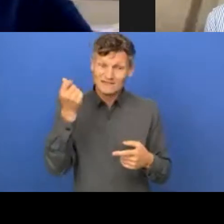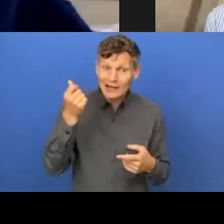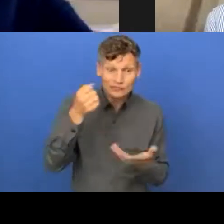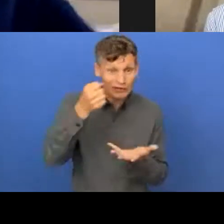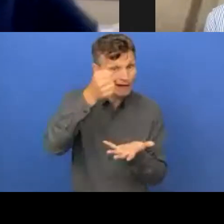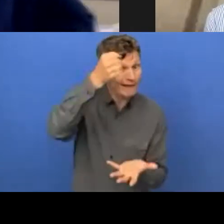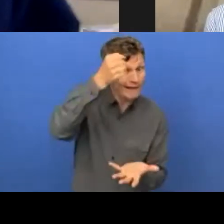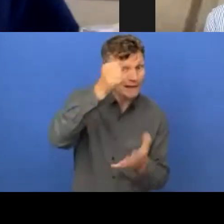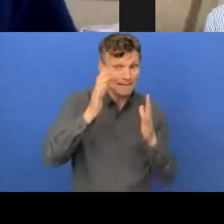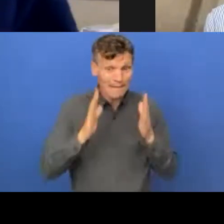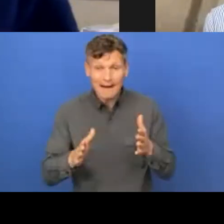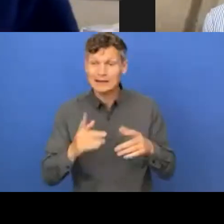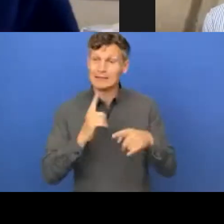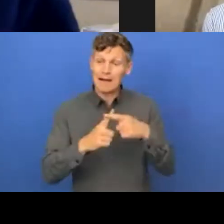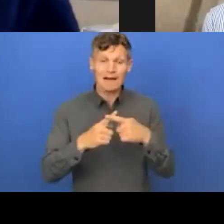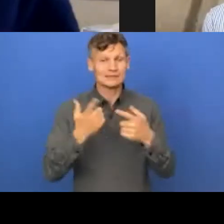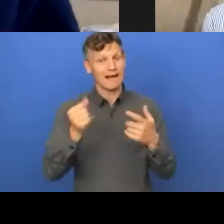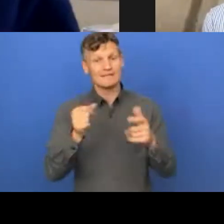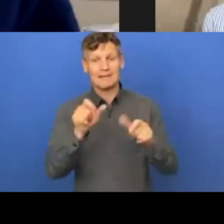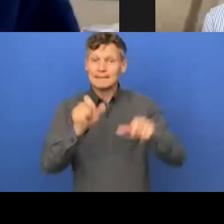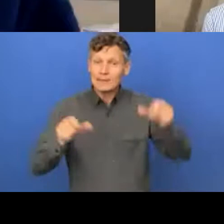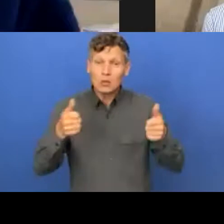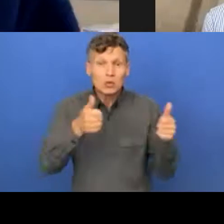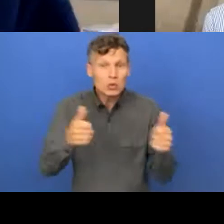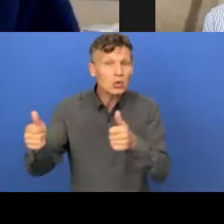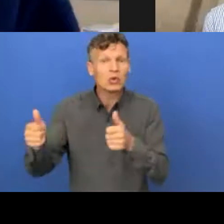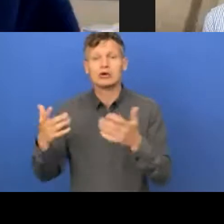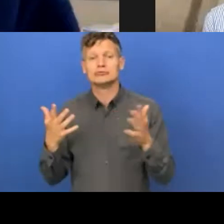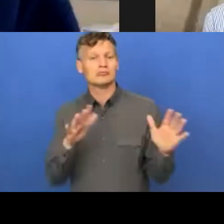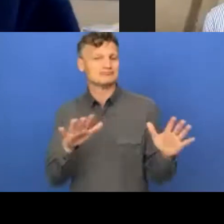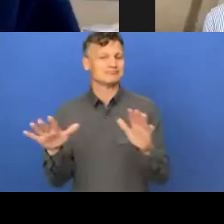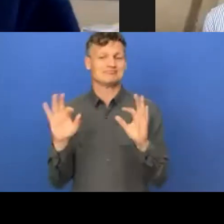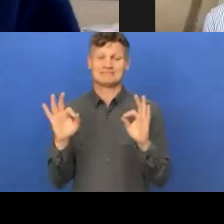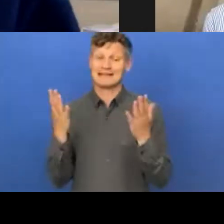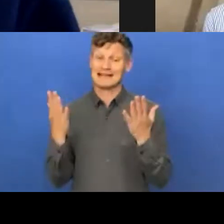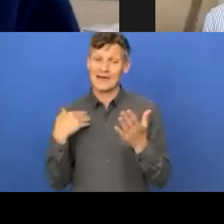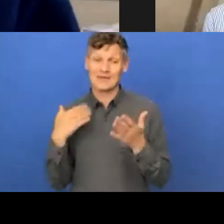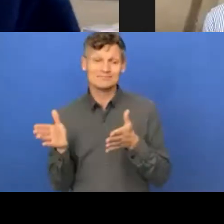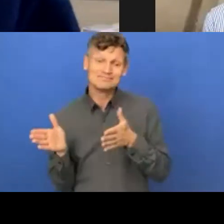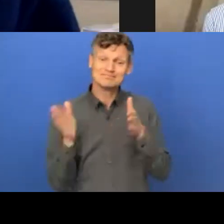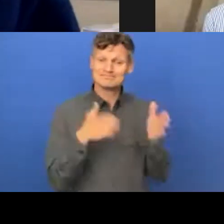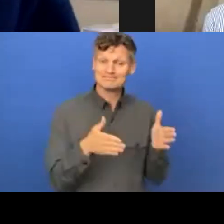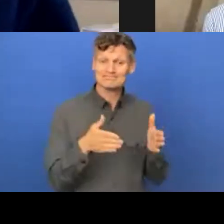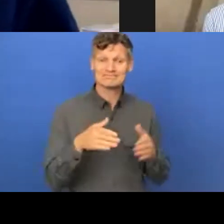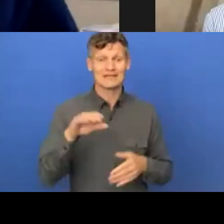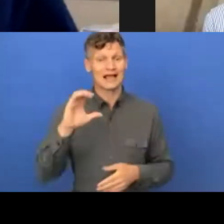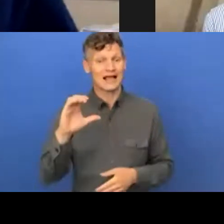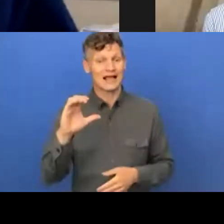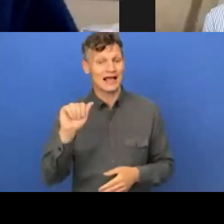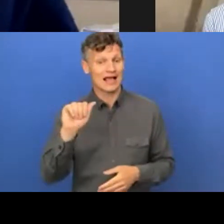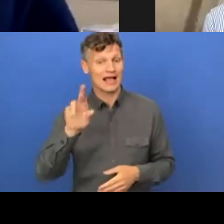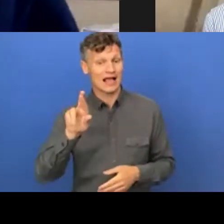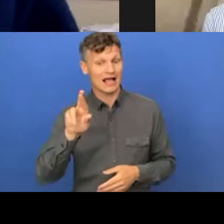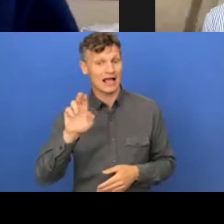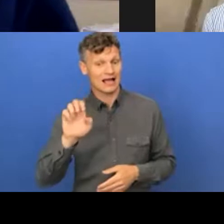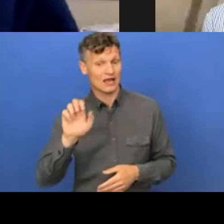sure that research is inclusive. So now I would like to turn to Dr. Mark Carroll, who has also a lot of experience.